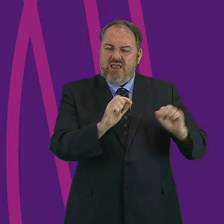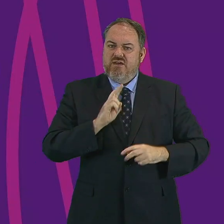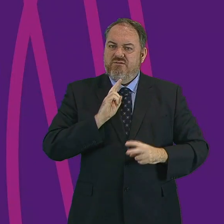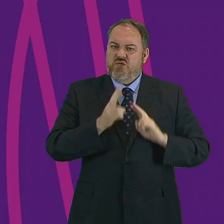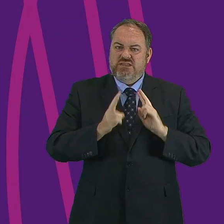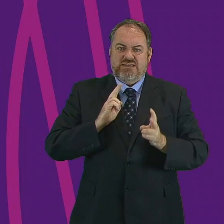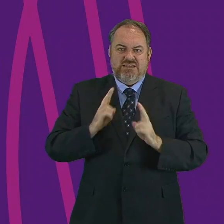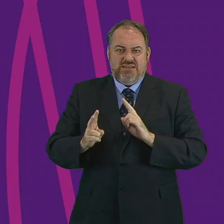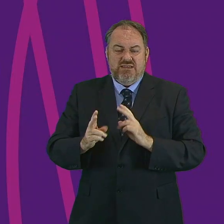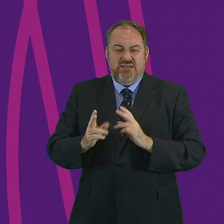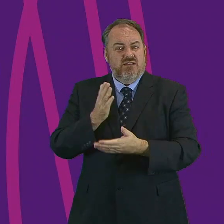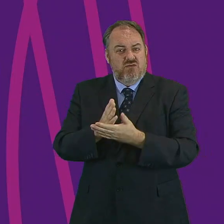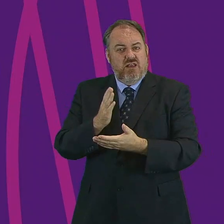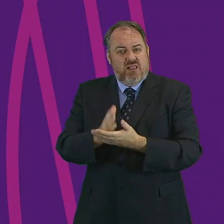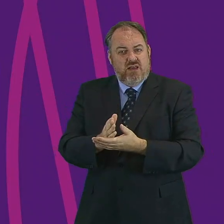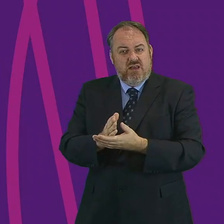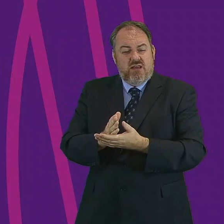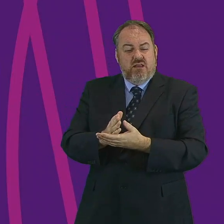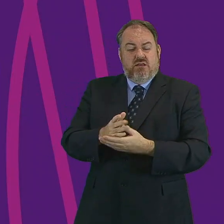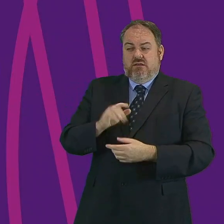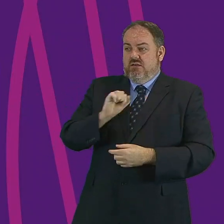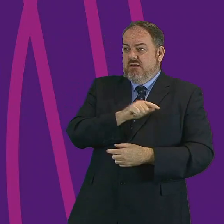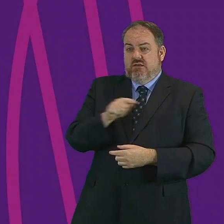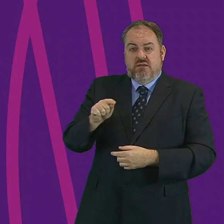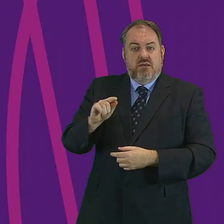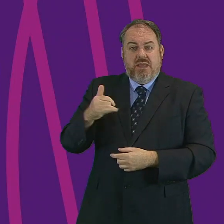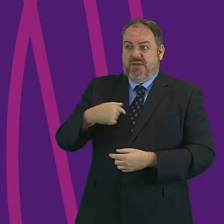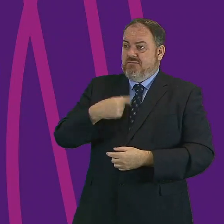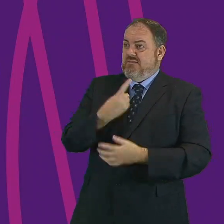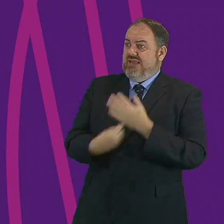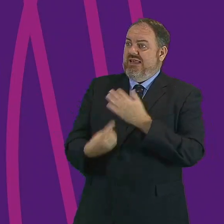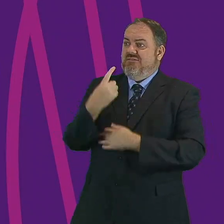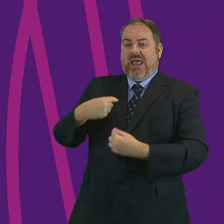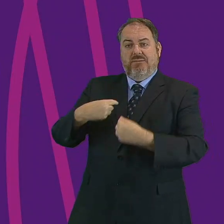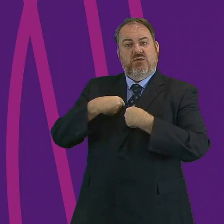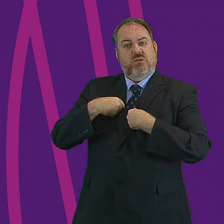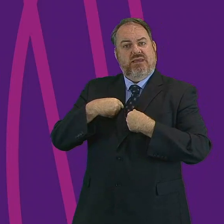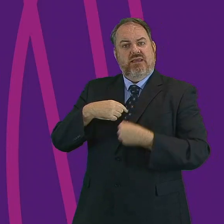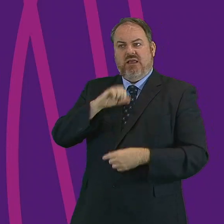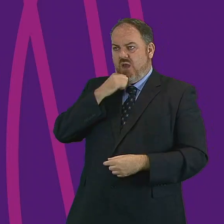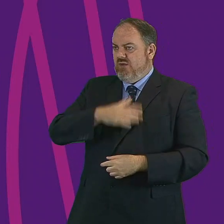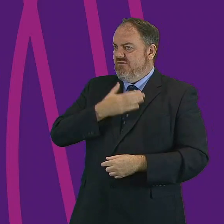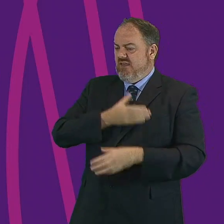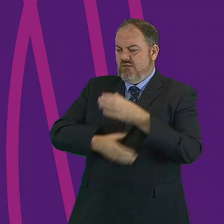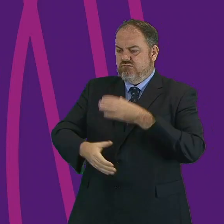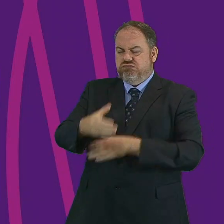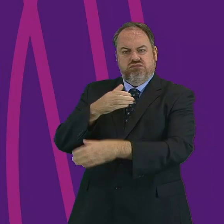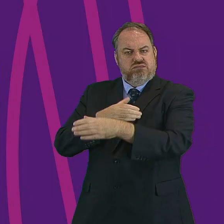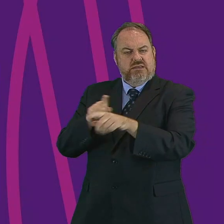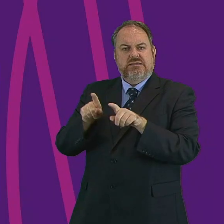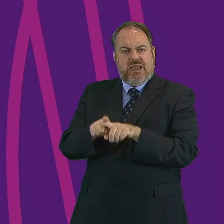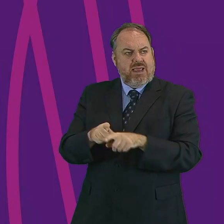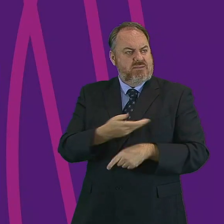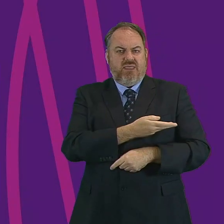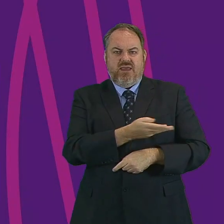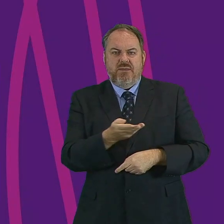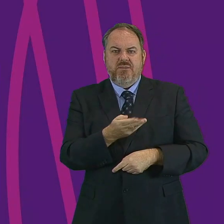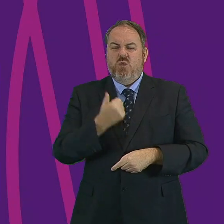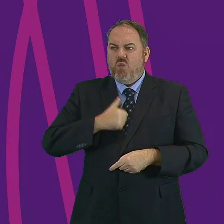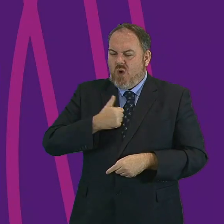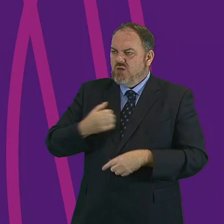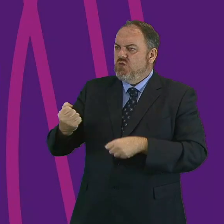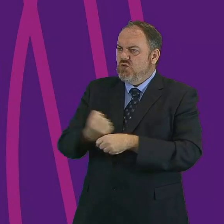and openly, that for victims of crime, and I think if I was the victim of a serious crime, I would feel exactly the same. You will always want more to be done,